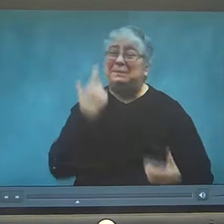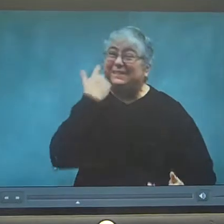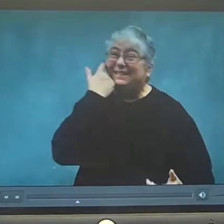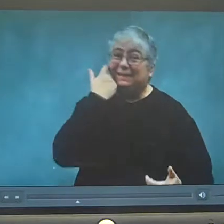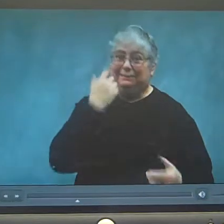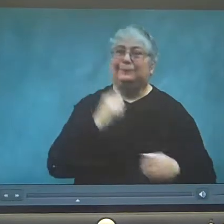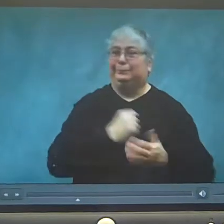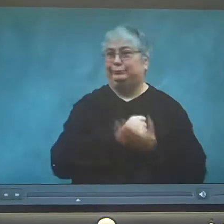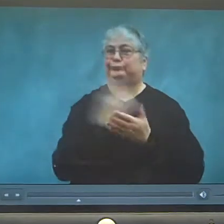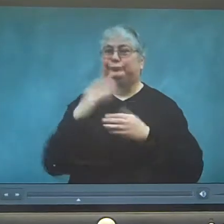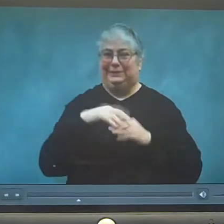fired.